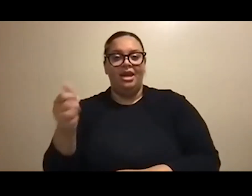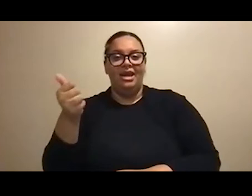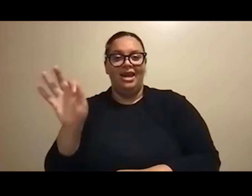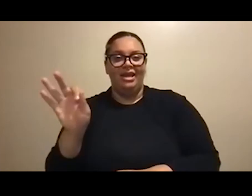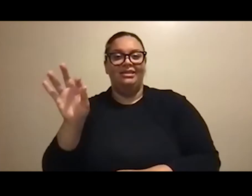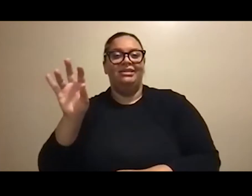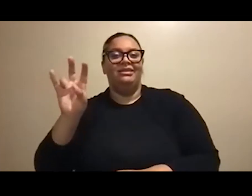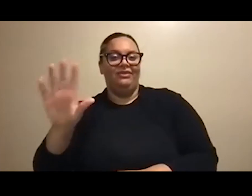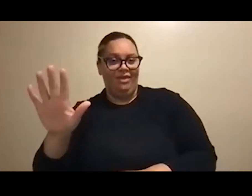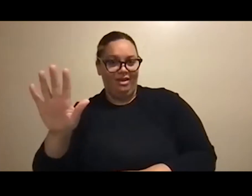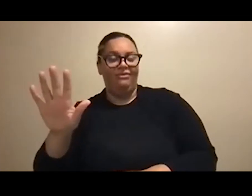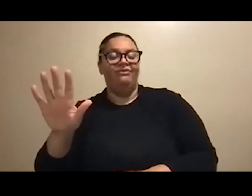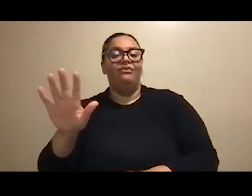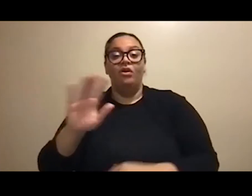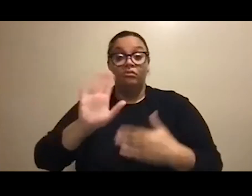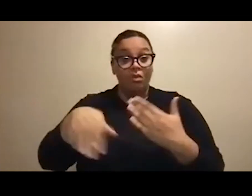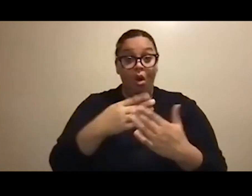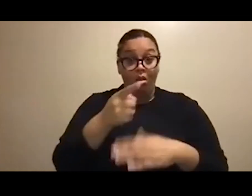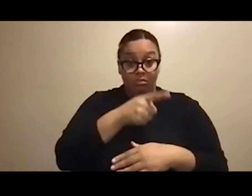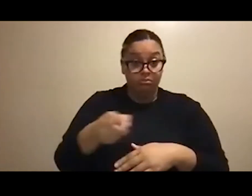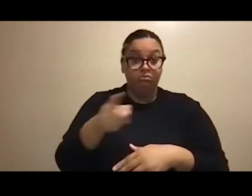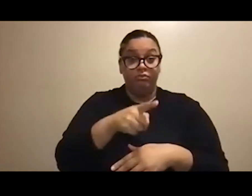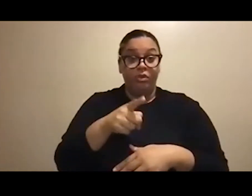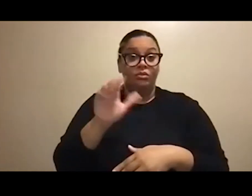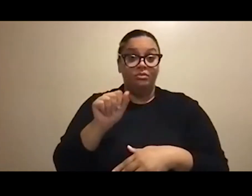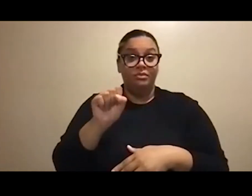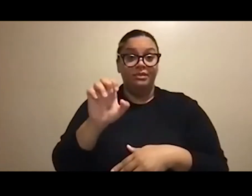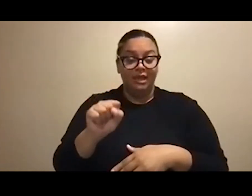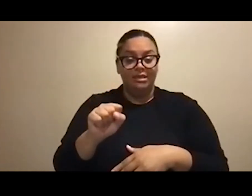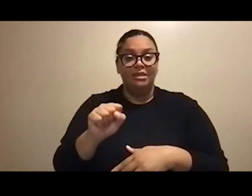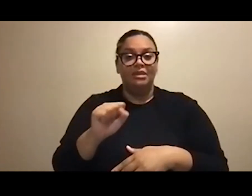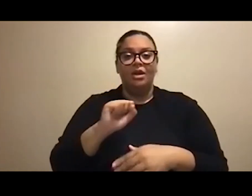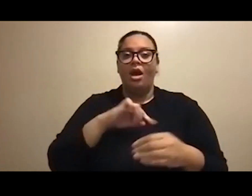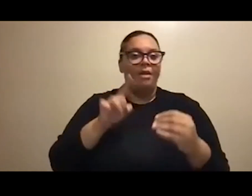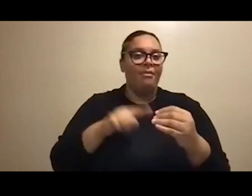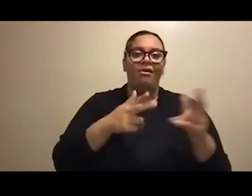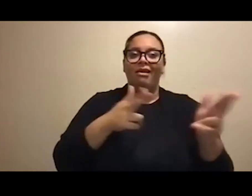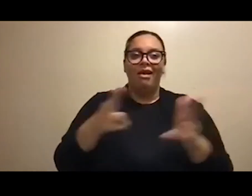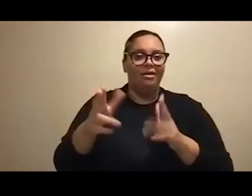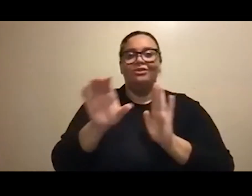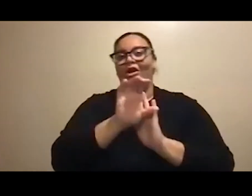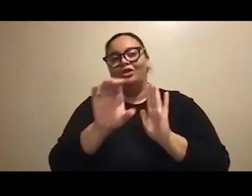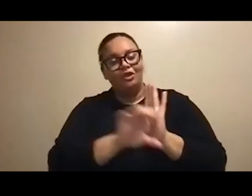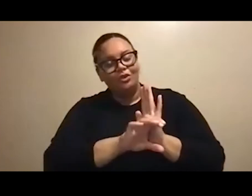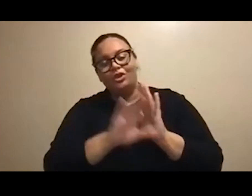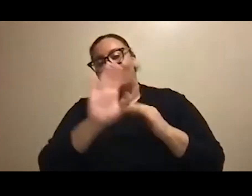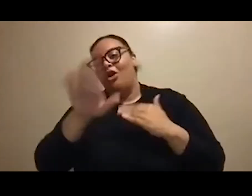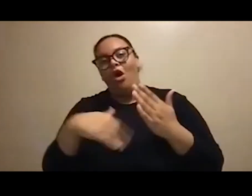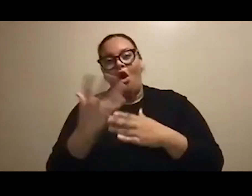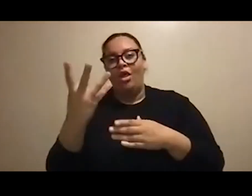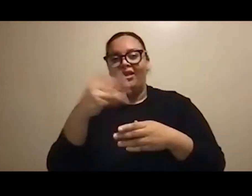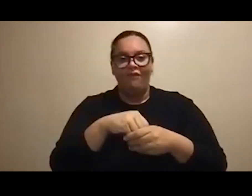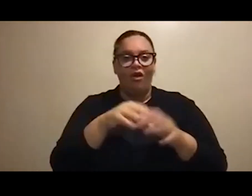1975, all of which involved guns and the Constitution, all of which involved